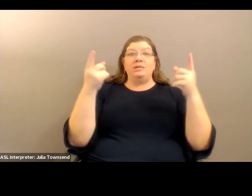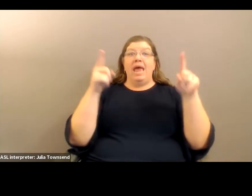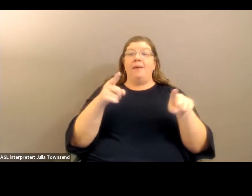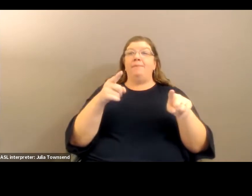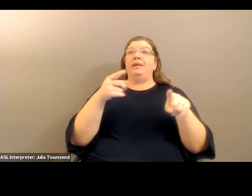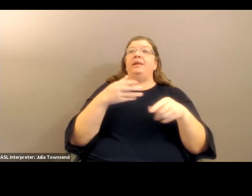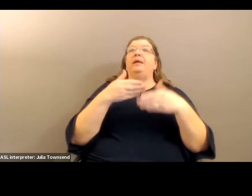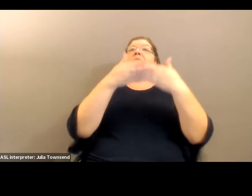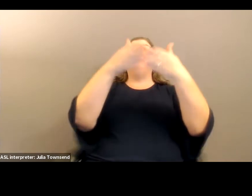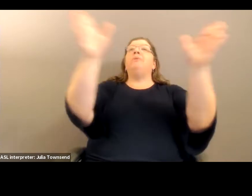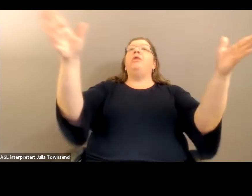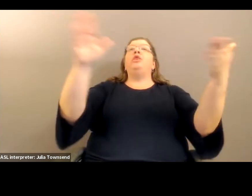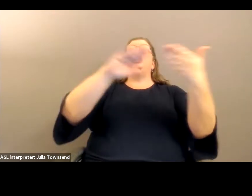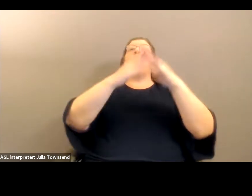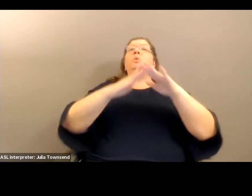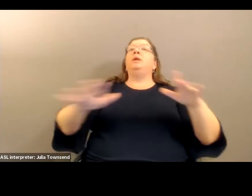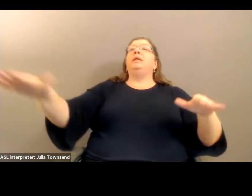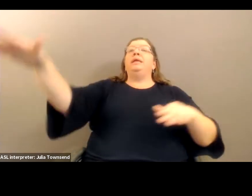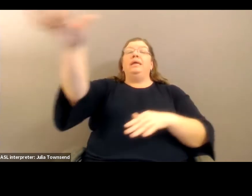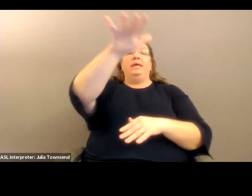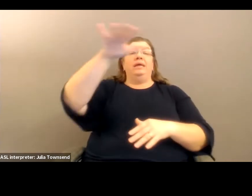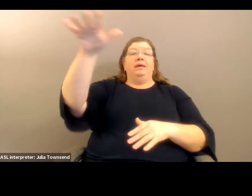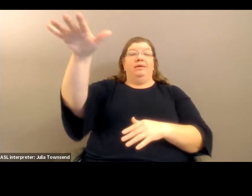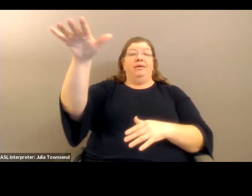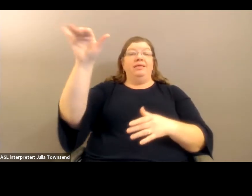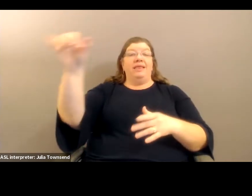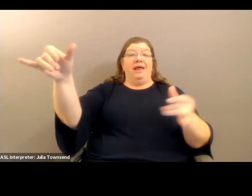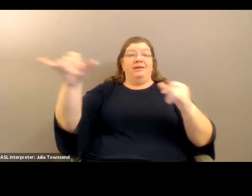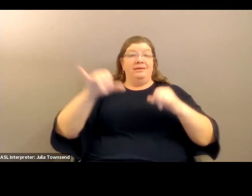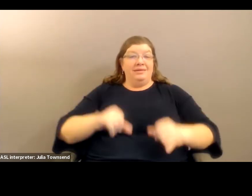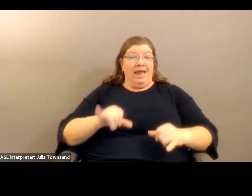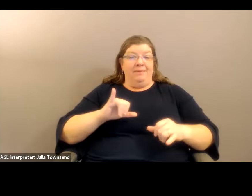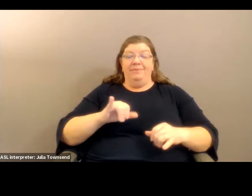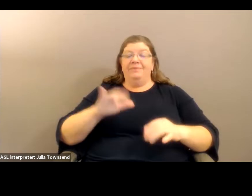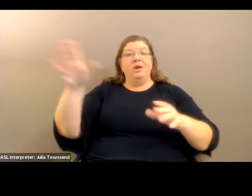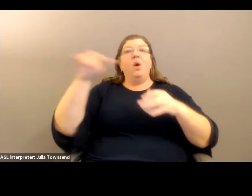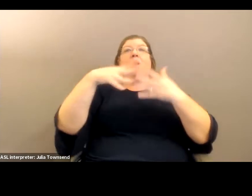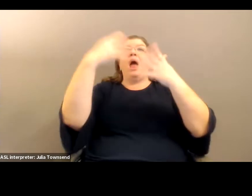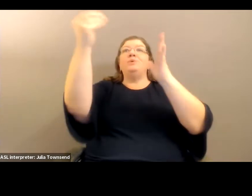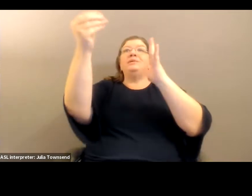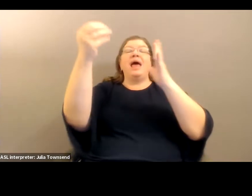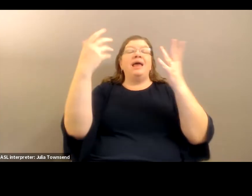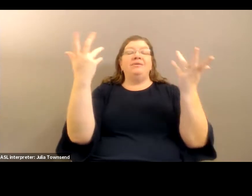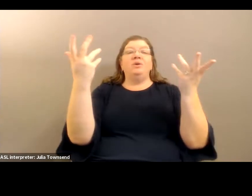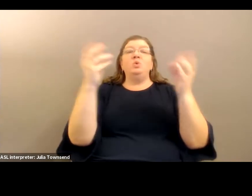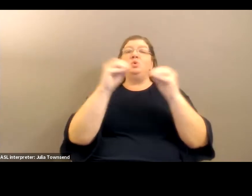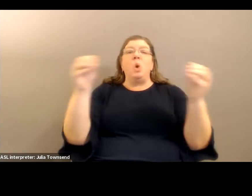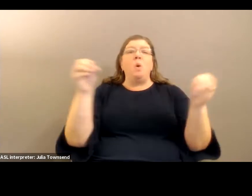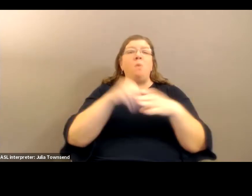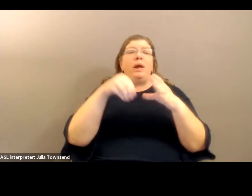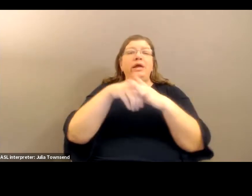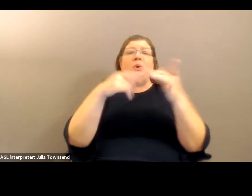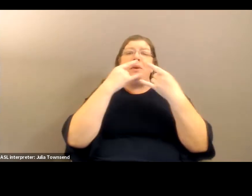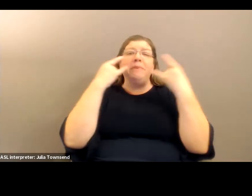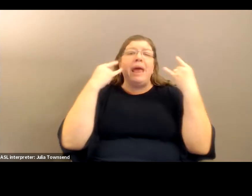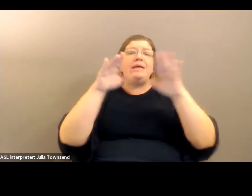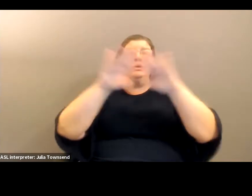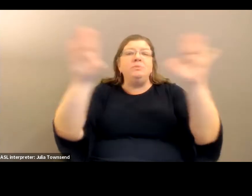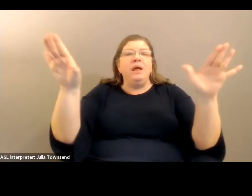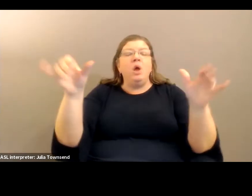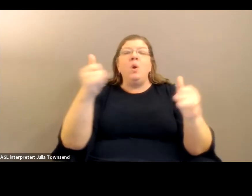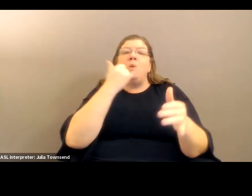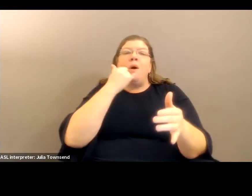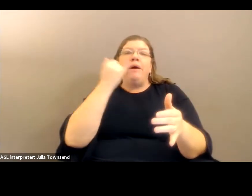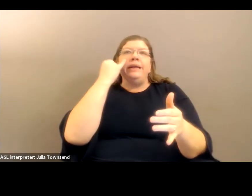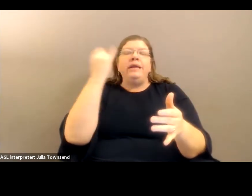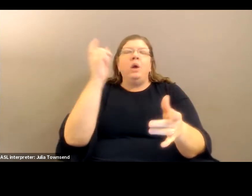the community, which the headline in the news is going to say, oh, no more indoor masks. And that could give the wrong impression that will